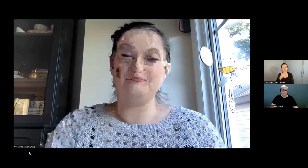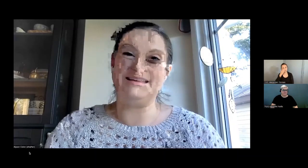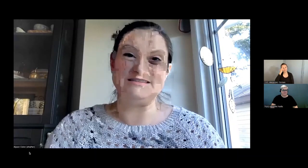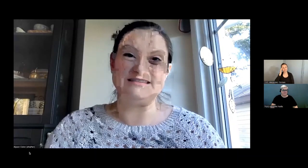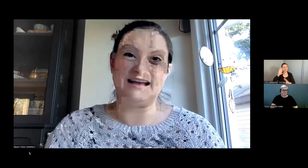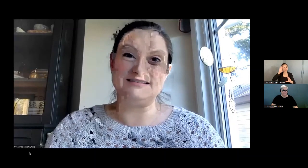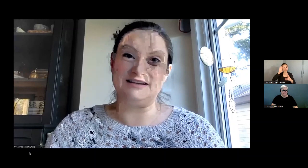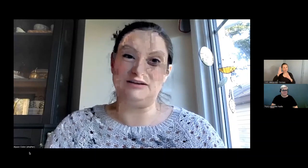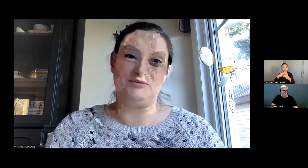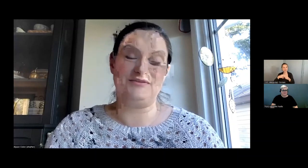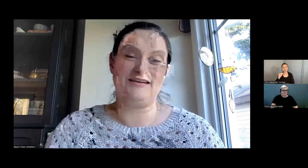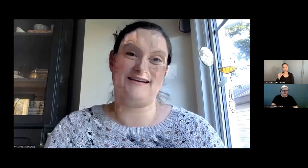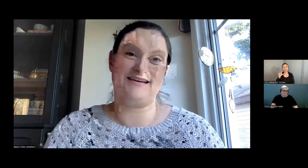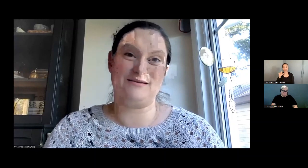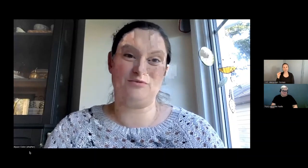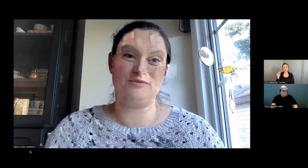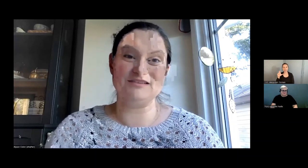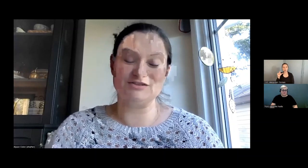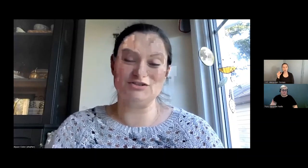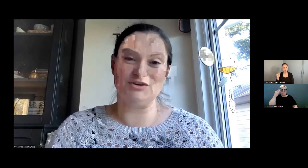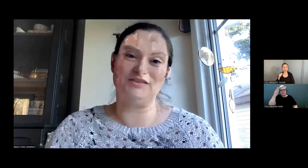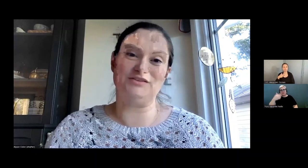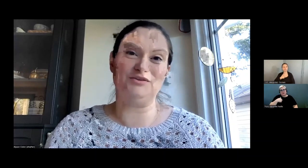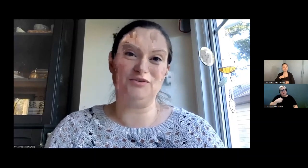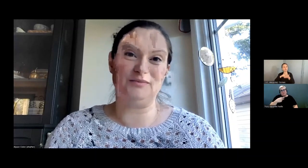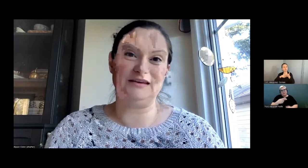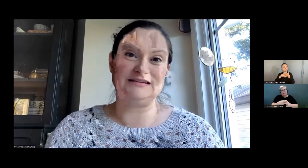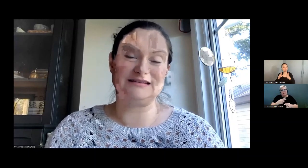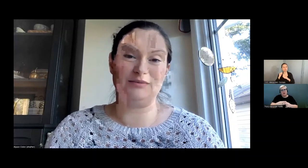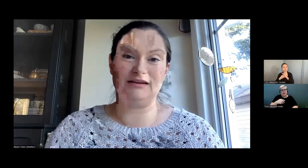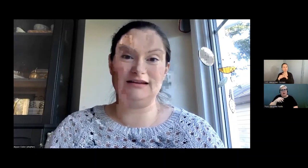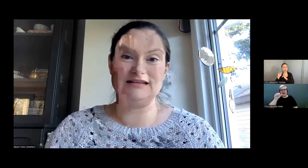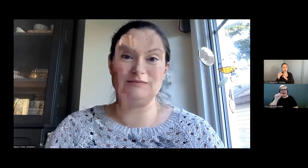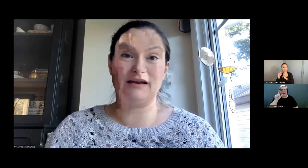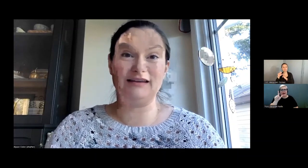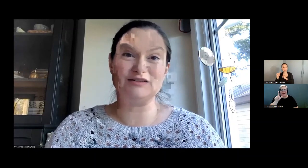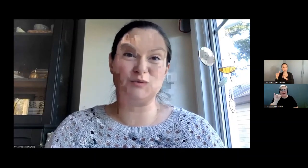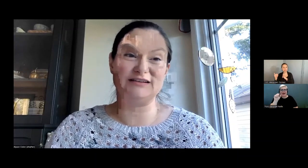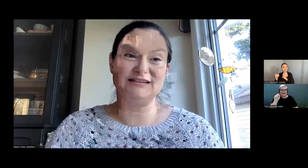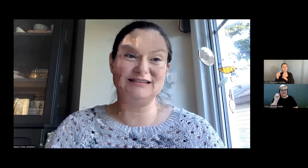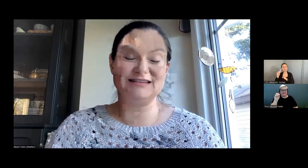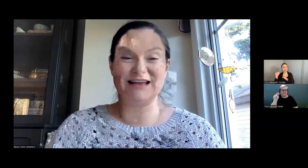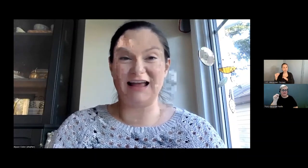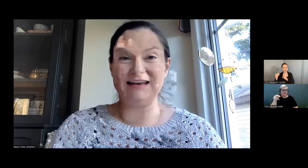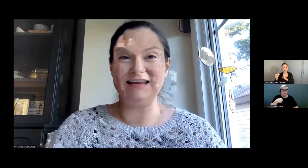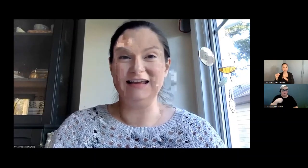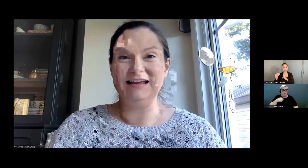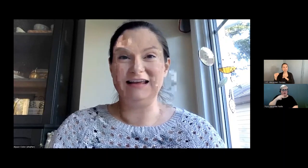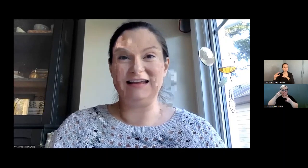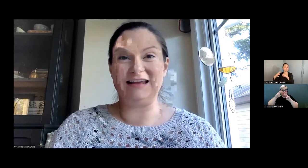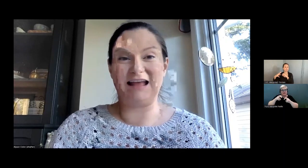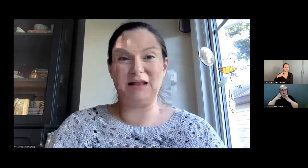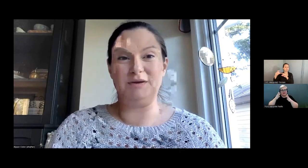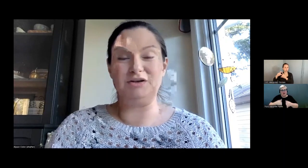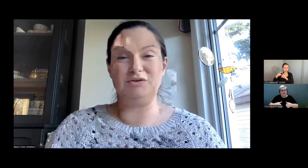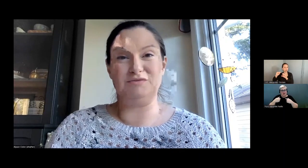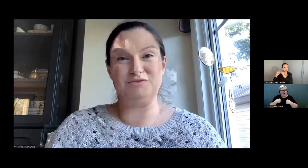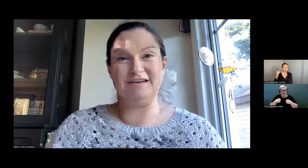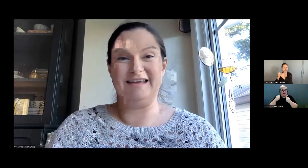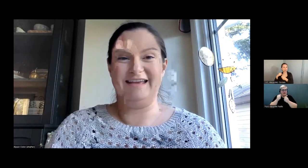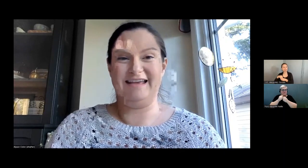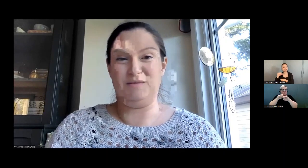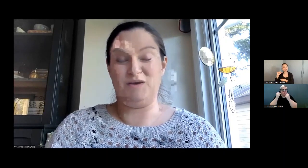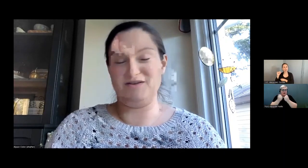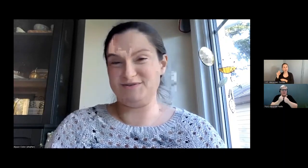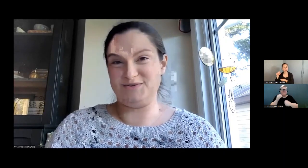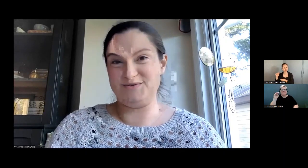Hello, my name is Allison Cologne. I am a researcher with Nunavumi Disabilities Makina-Swatit Society in Iqaluit,